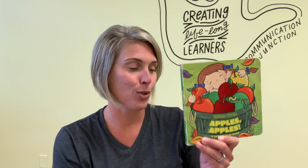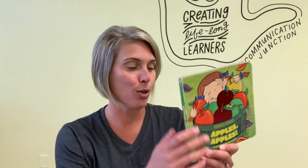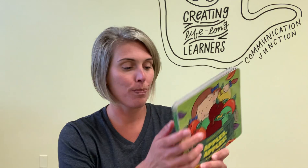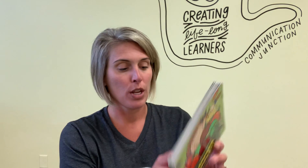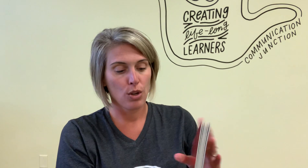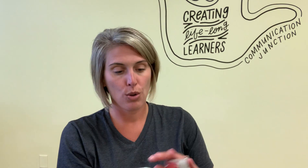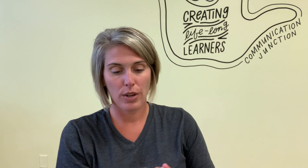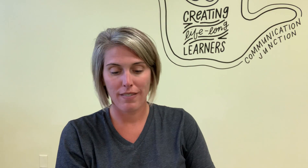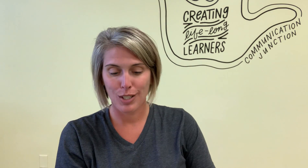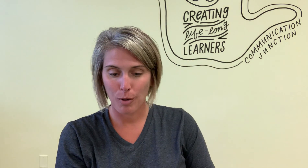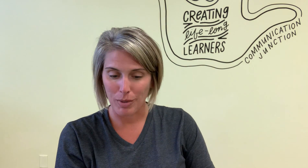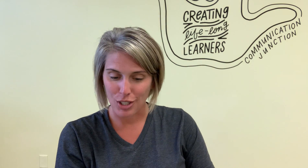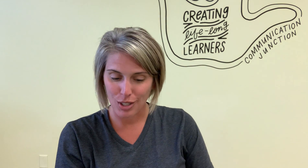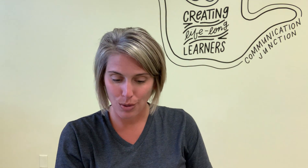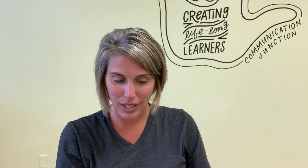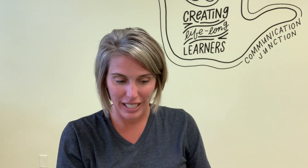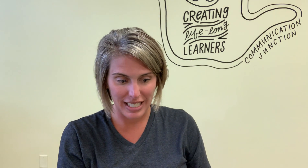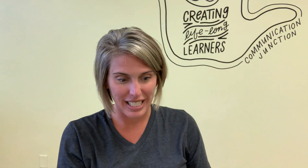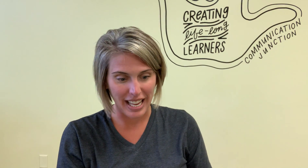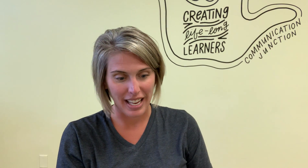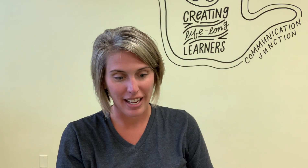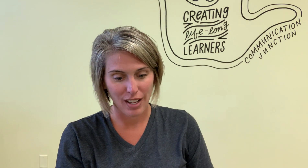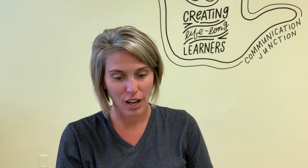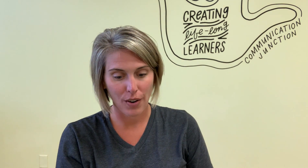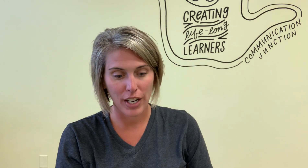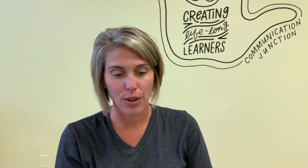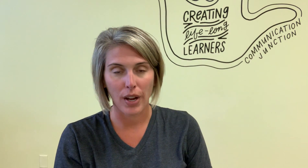Group, who gave us permission to read it today. All right, are you ready?